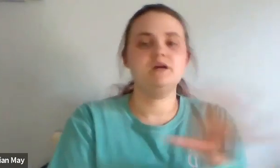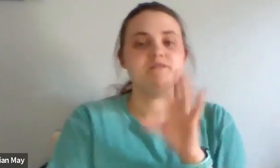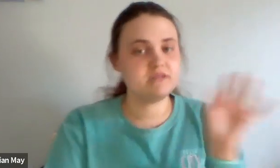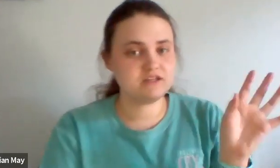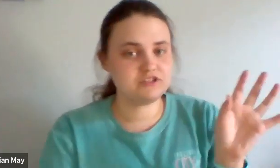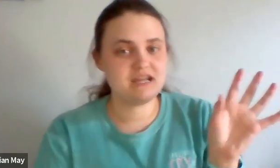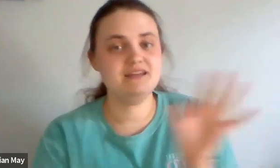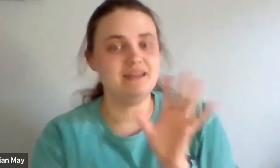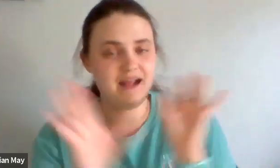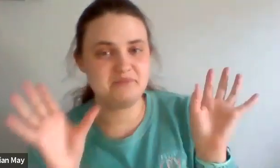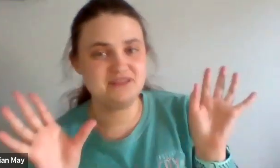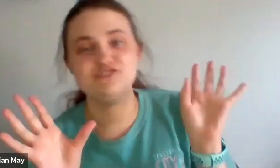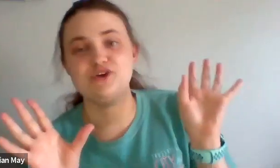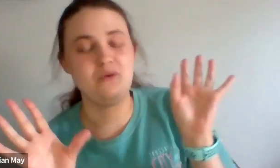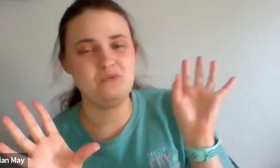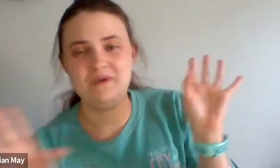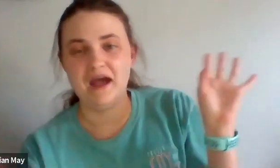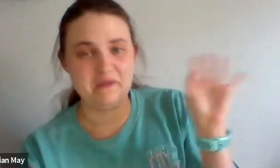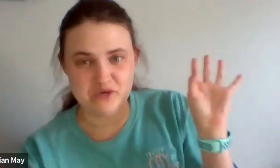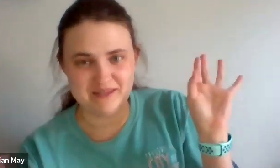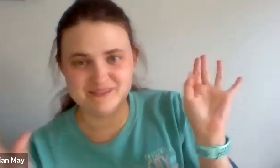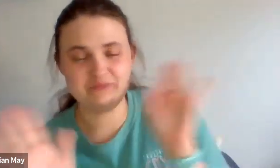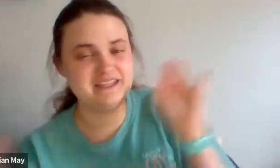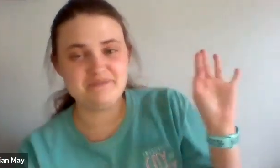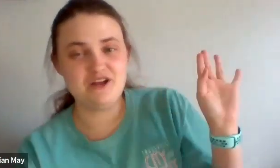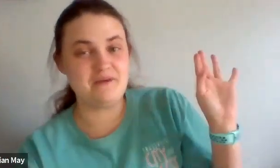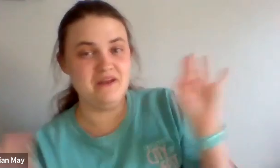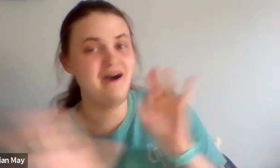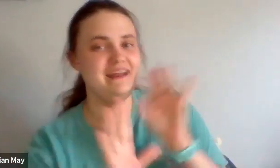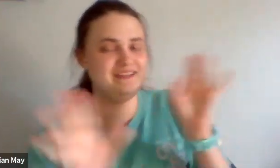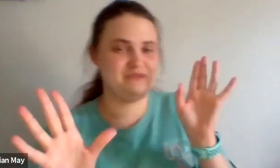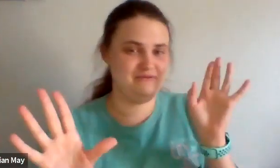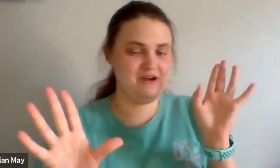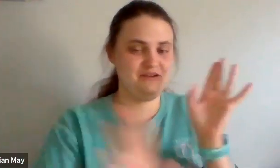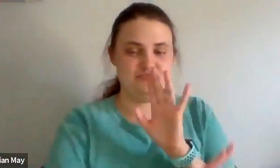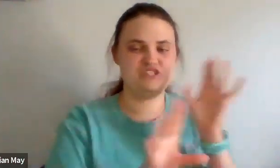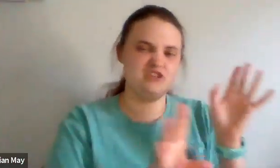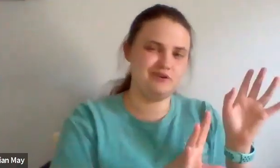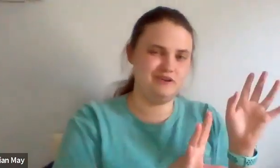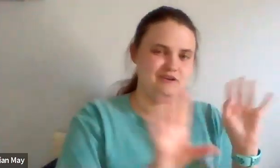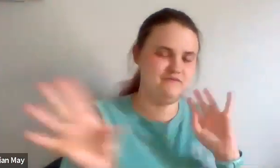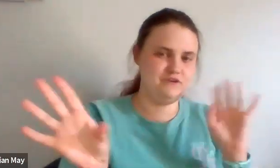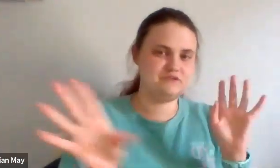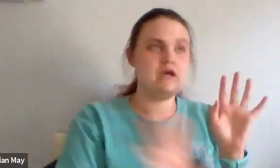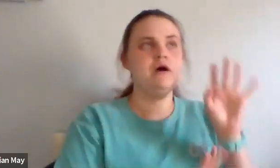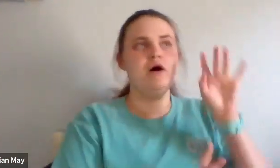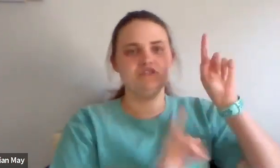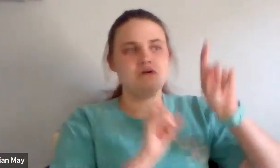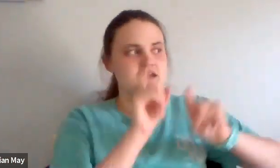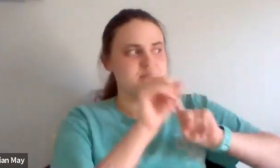Sometimes I misunderstand and it happens. So I'm human. So please let me know if I'm not answering it right or if you're still confused. But so a lot of times when